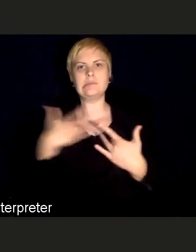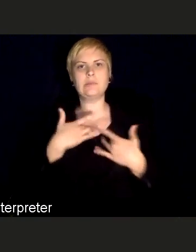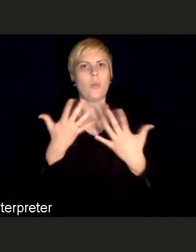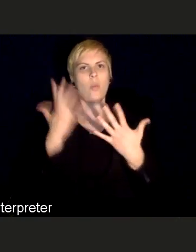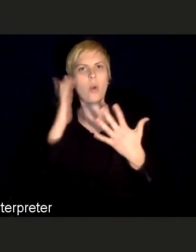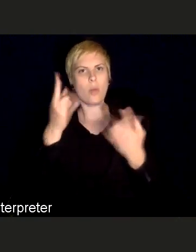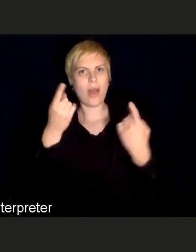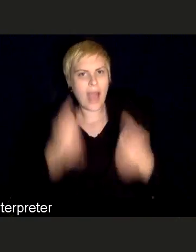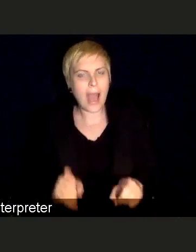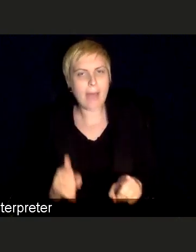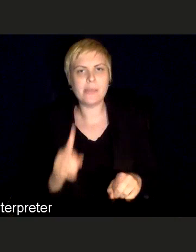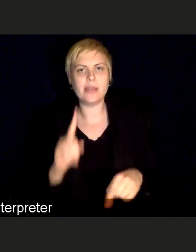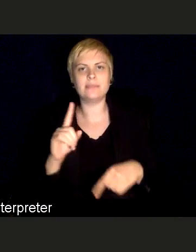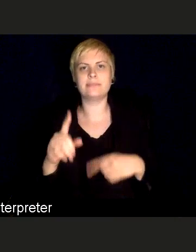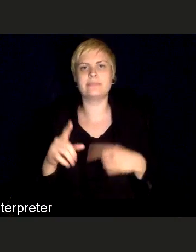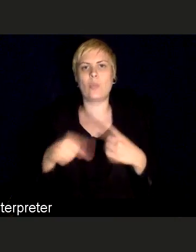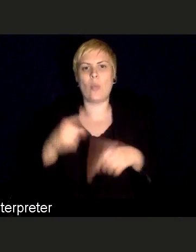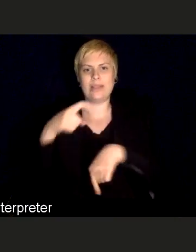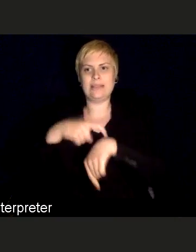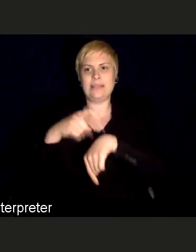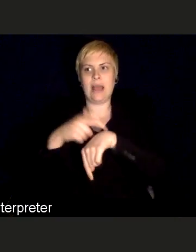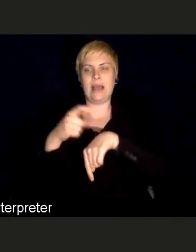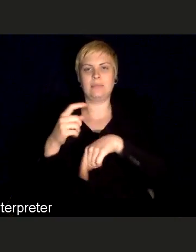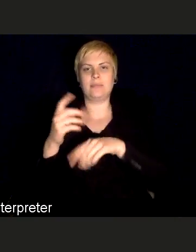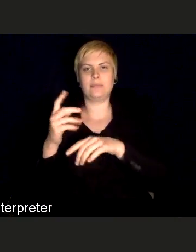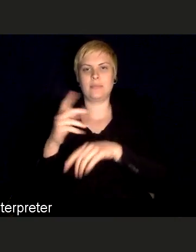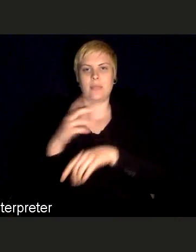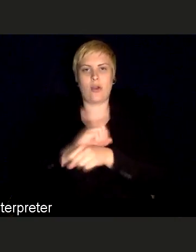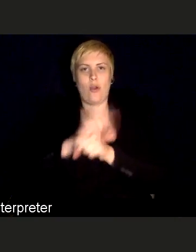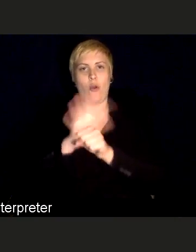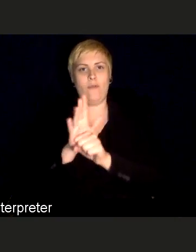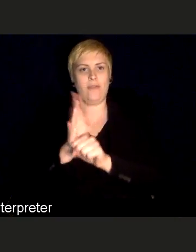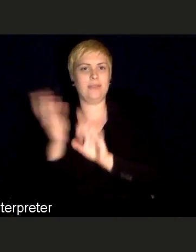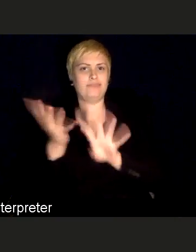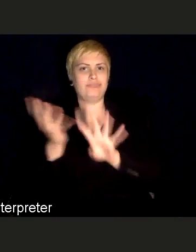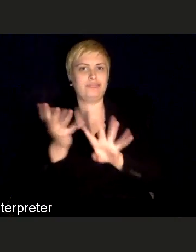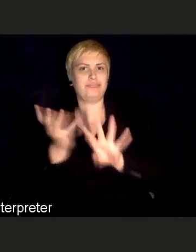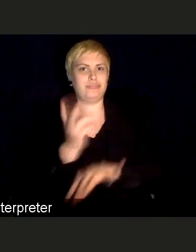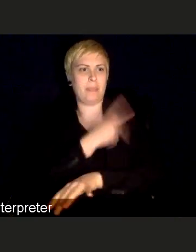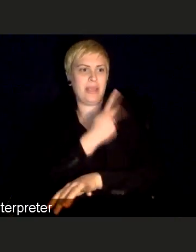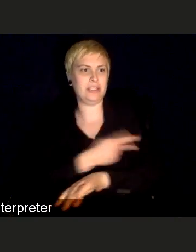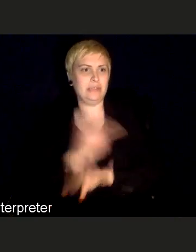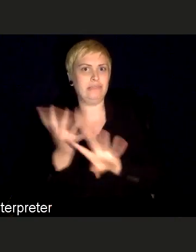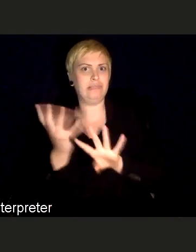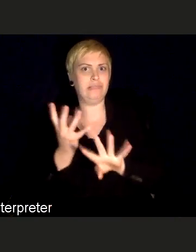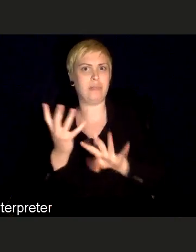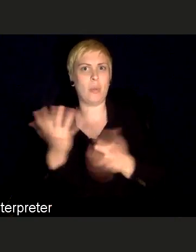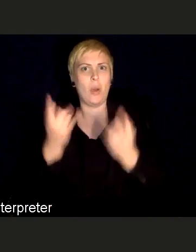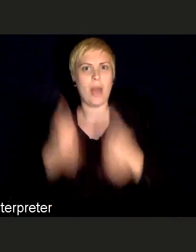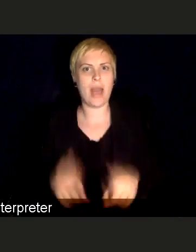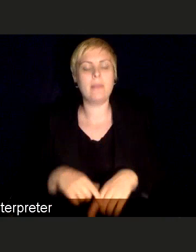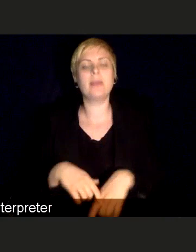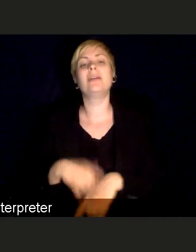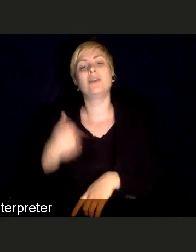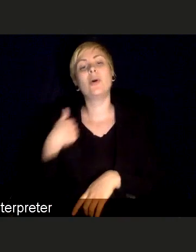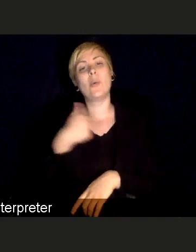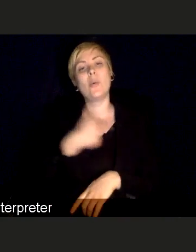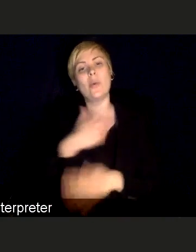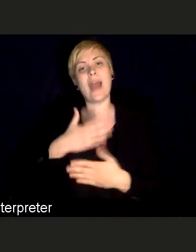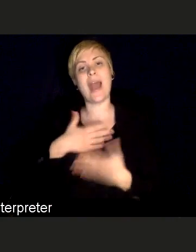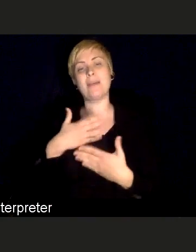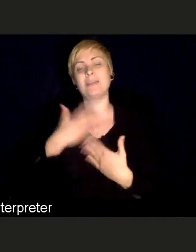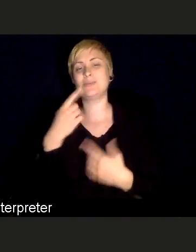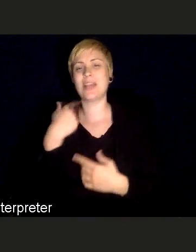this surge be ongoing. And I think we are very pleased to say that we're very, very well prepared